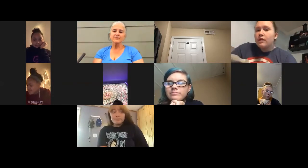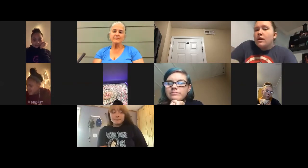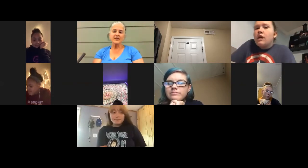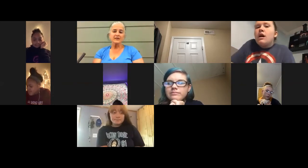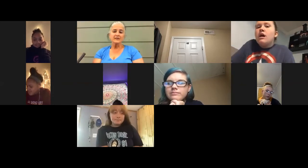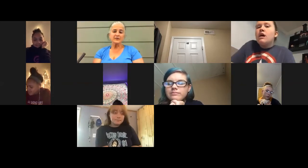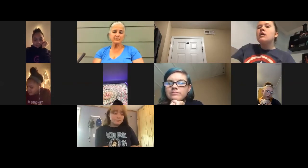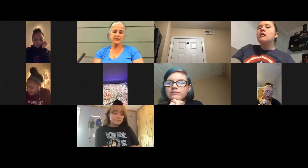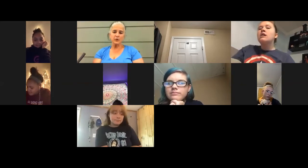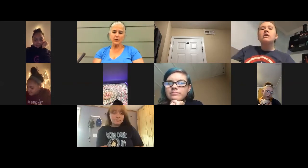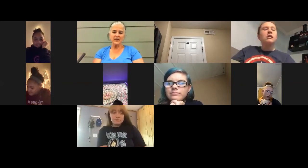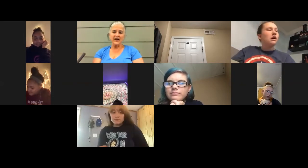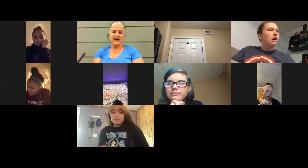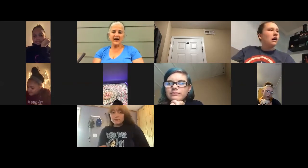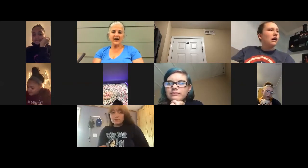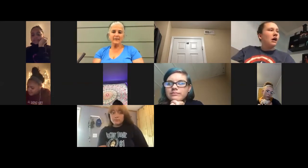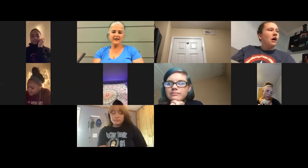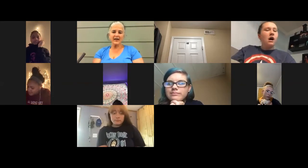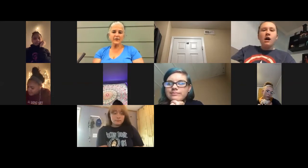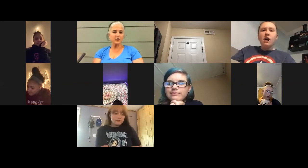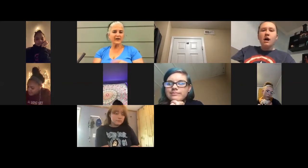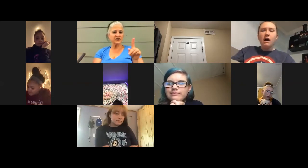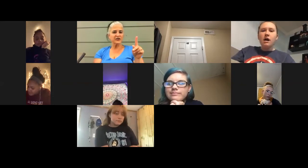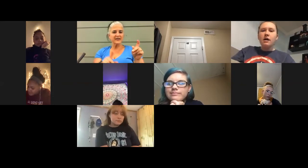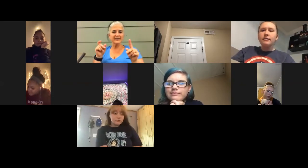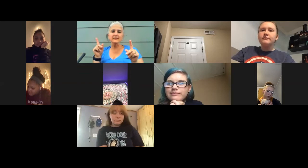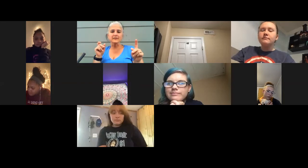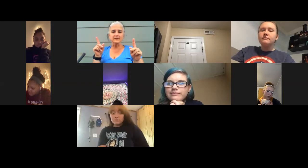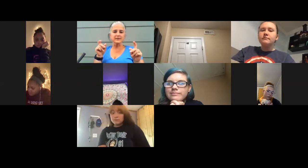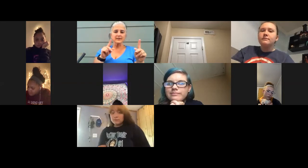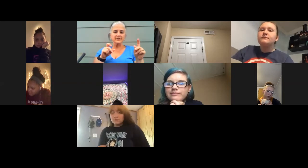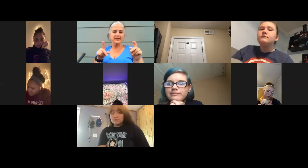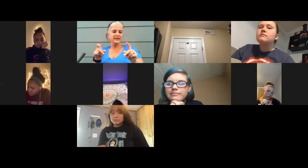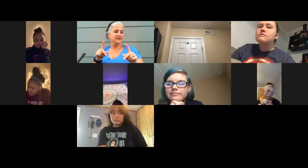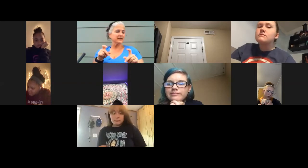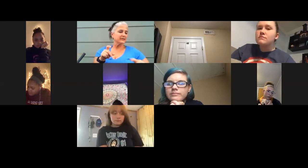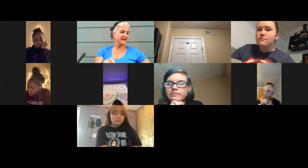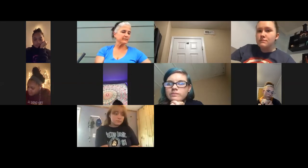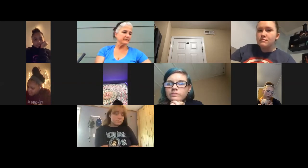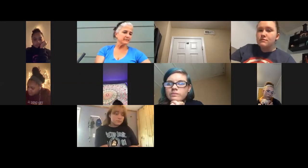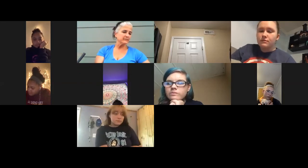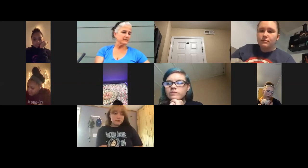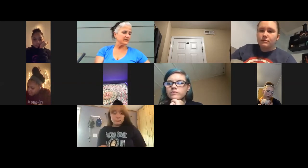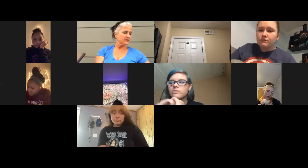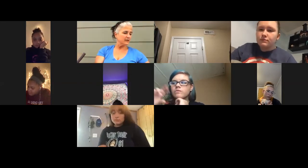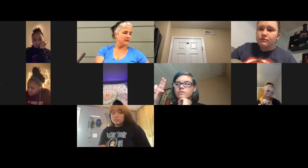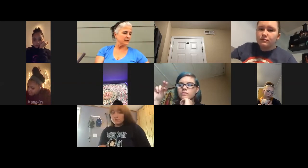experience. So that's pretty cool. Any other questions? Anybody?